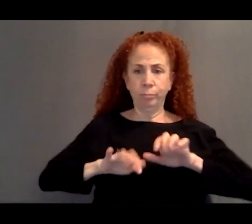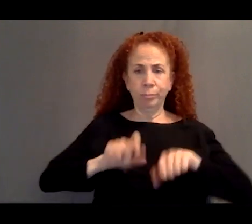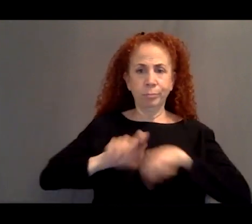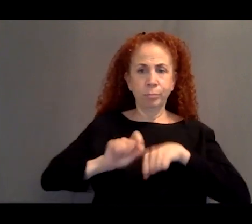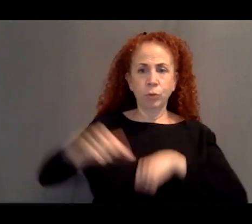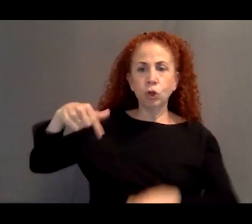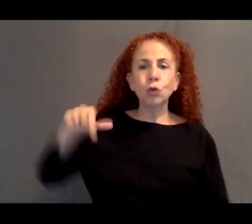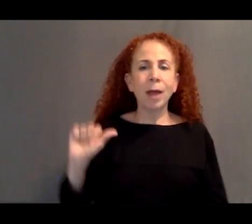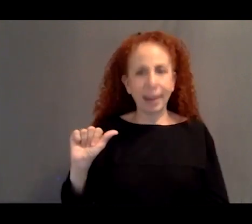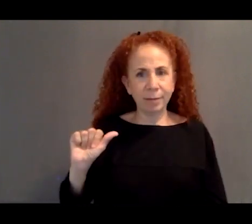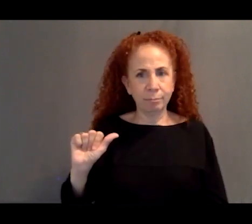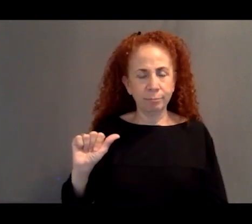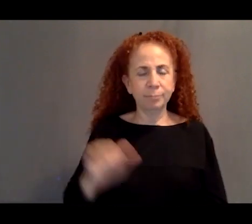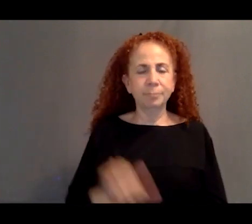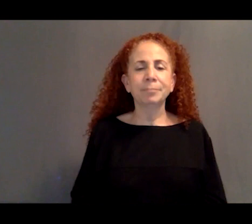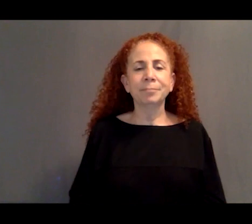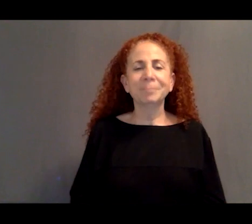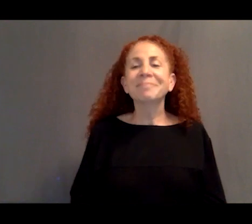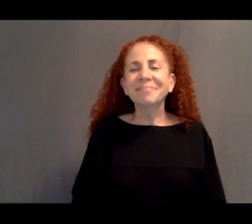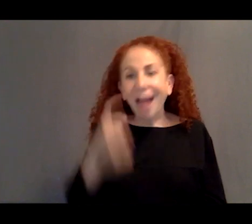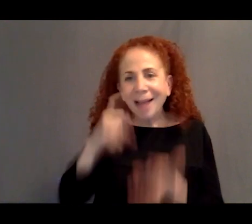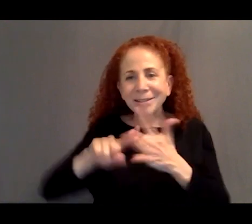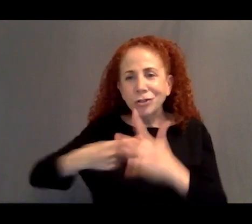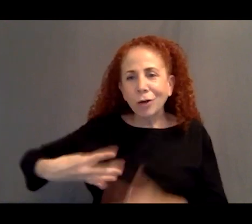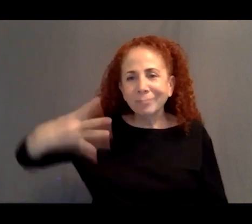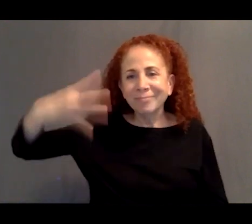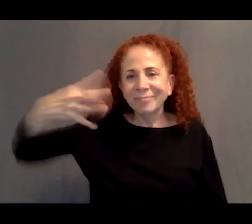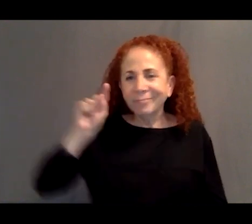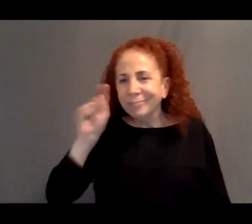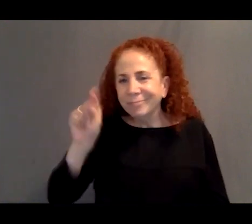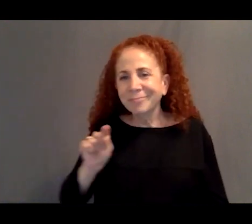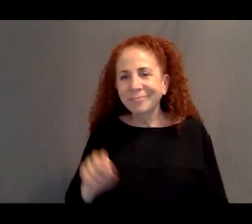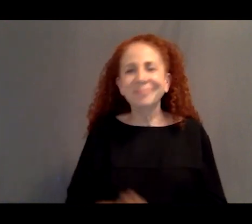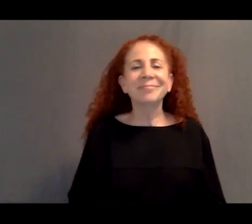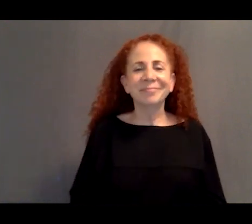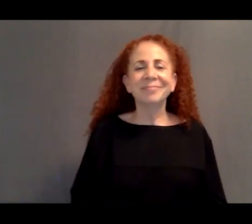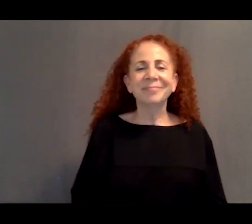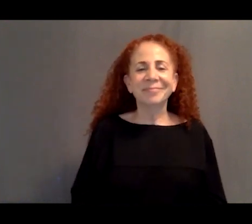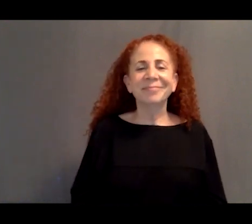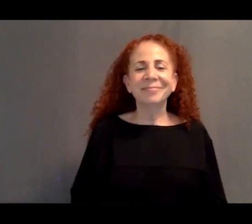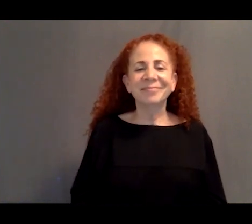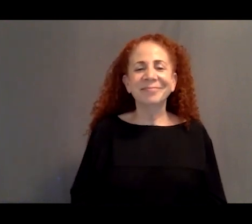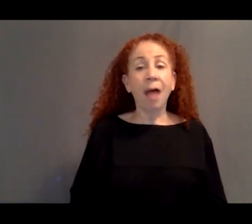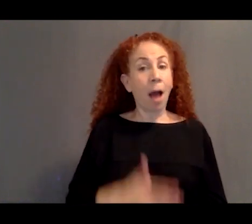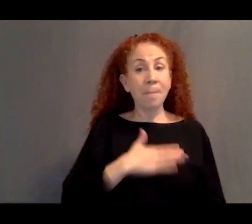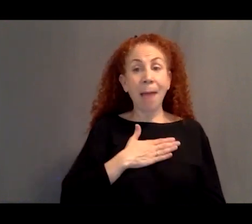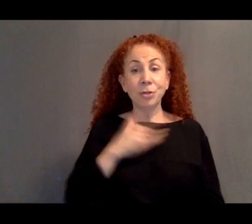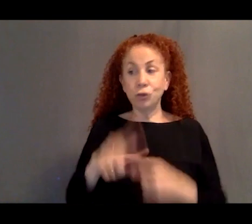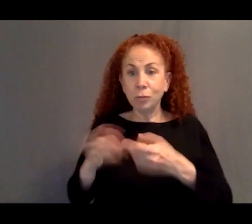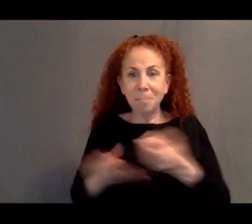Q&A box. Okay, some questions are coming in, so and I'm very happy to moderate